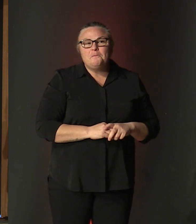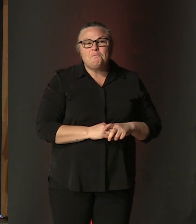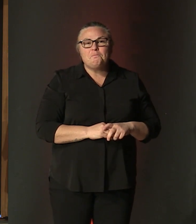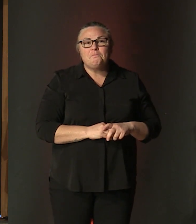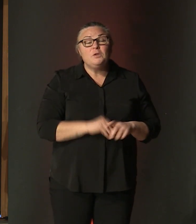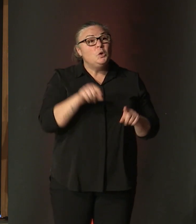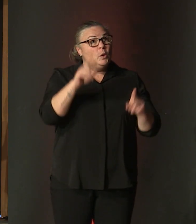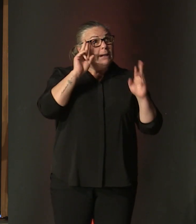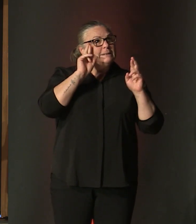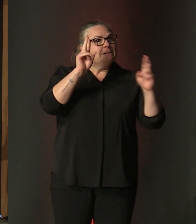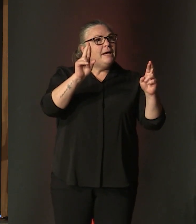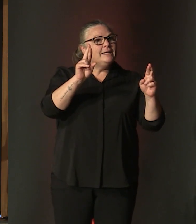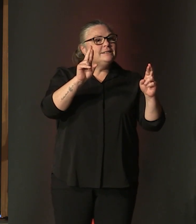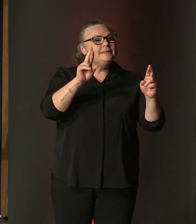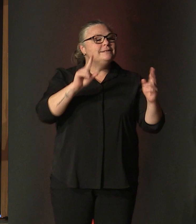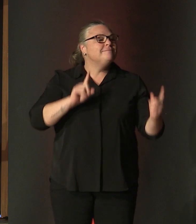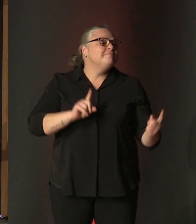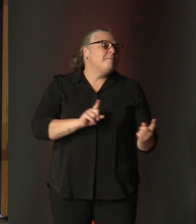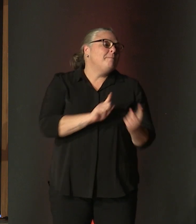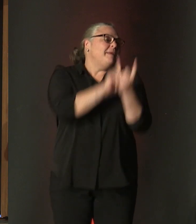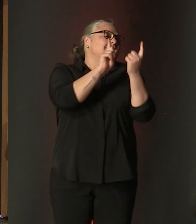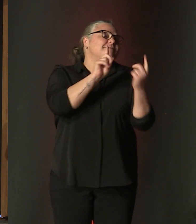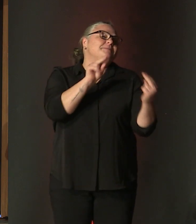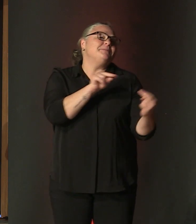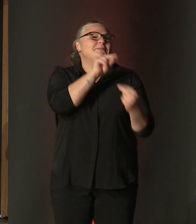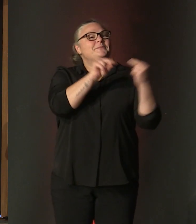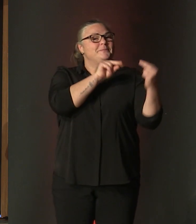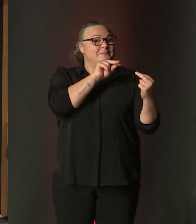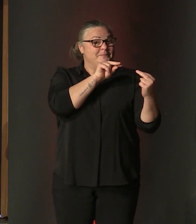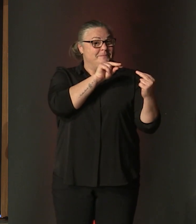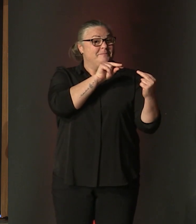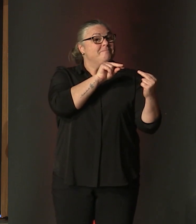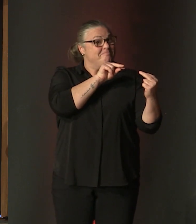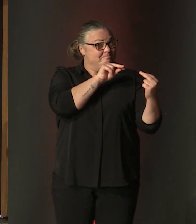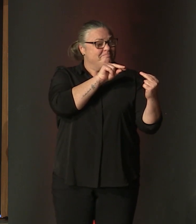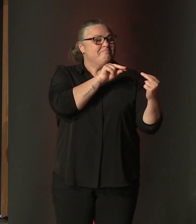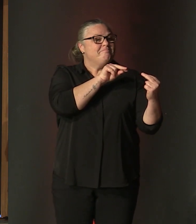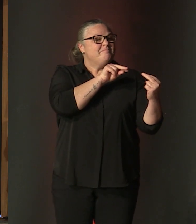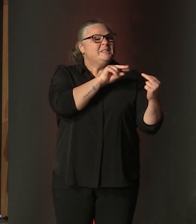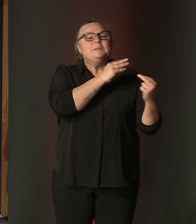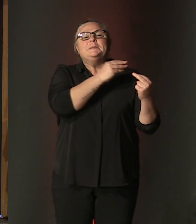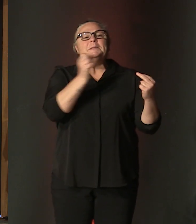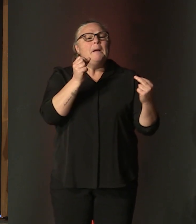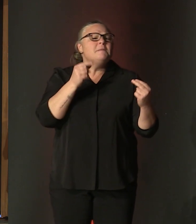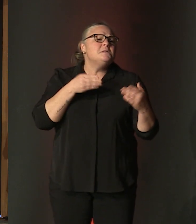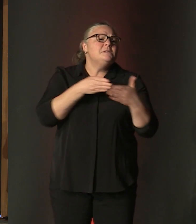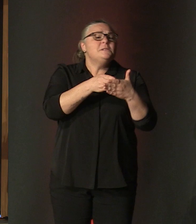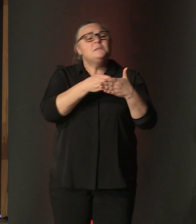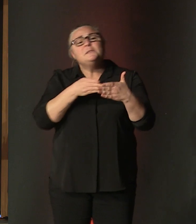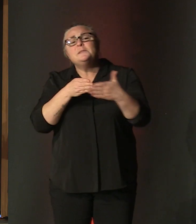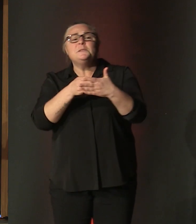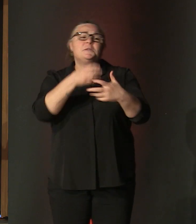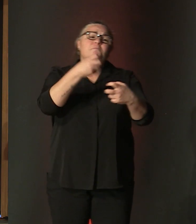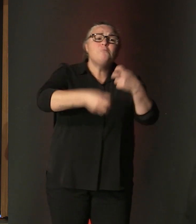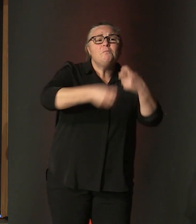will expect a meet-cute between a potential couple, some obstacles for that